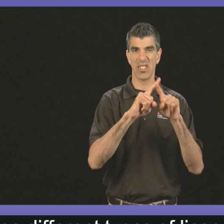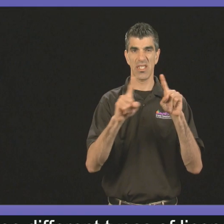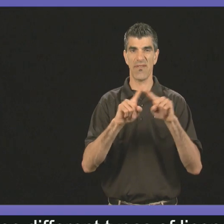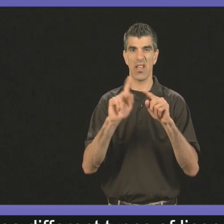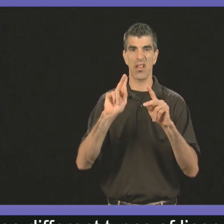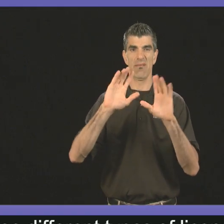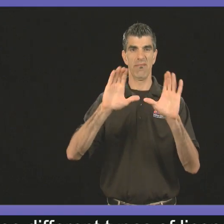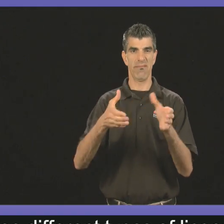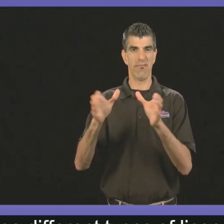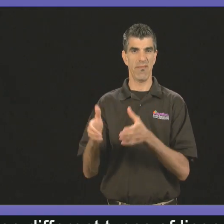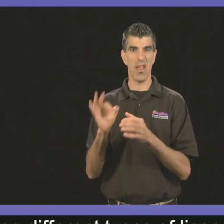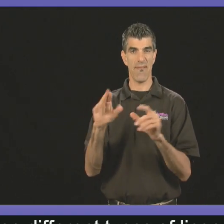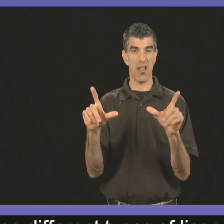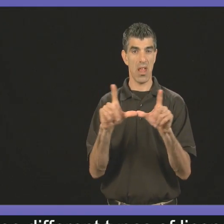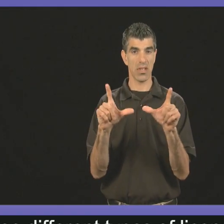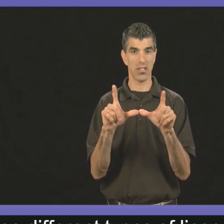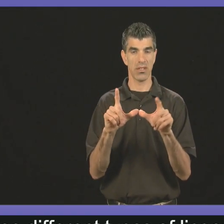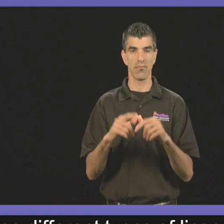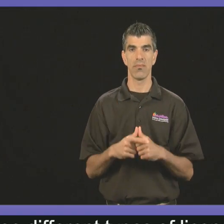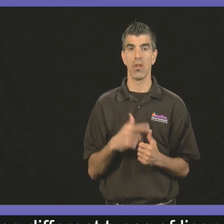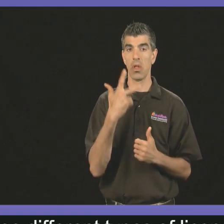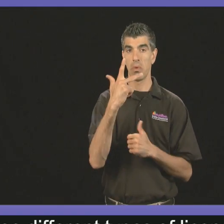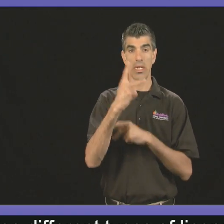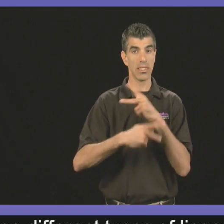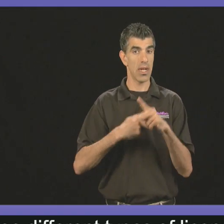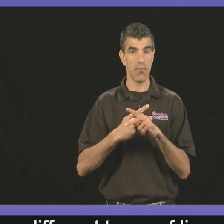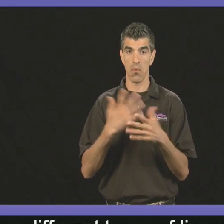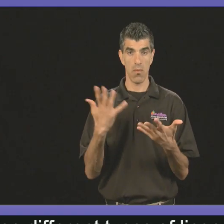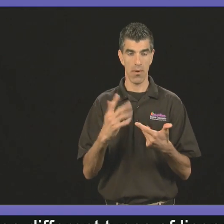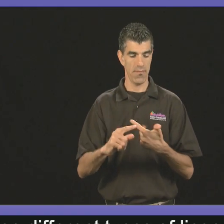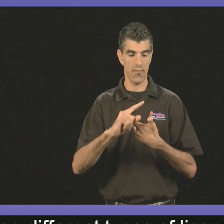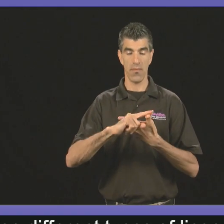There are three different types of licensure.